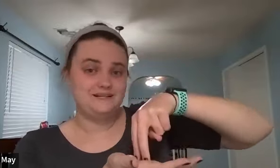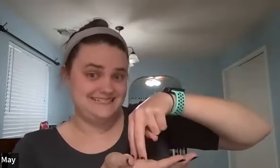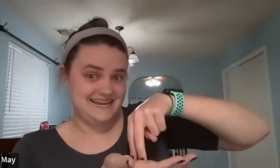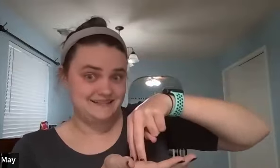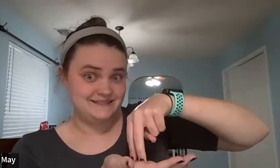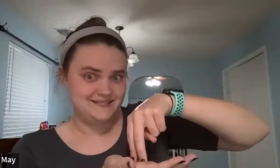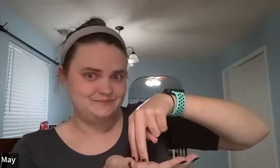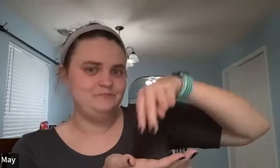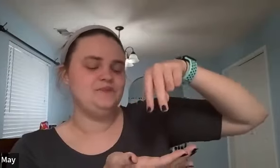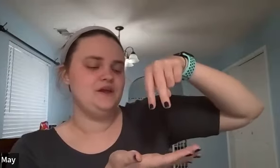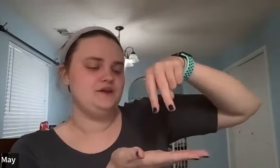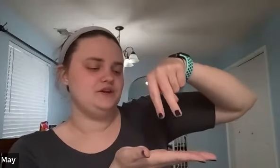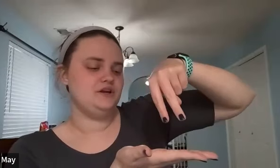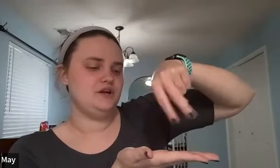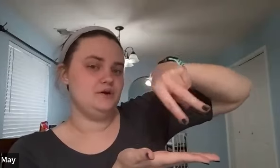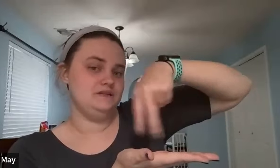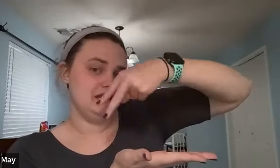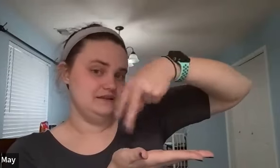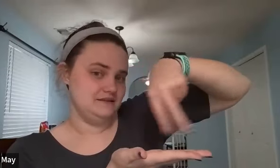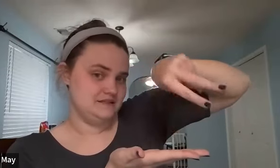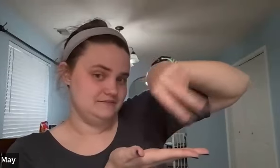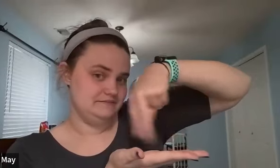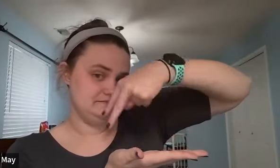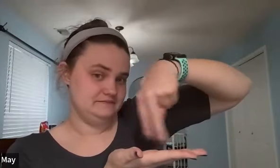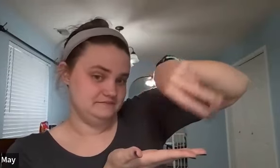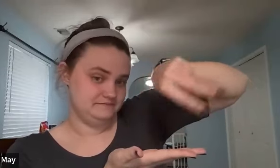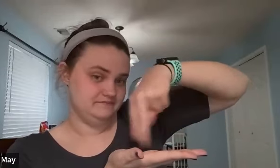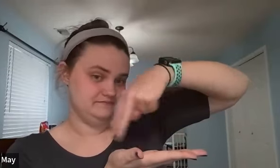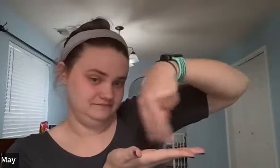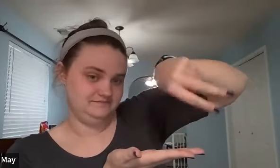For dance, you're going to go dance.